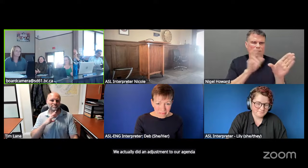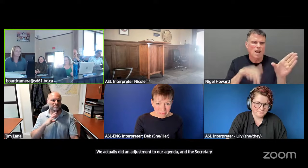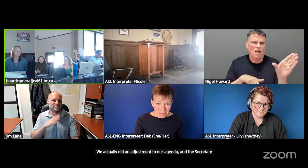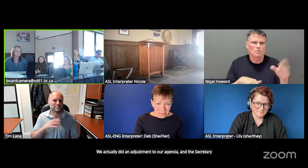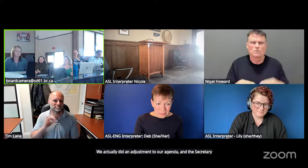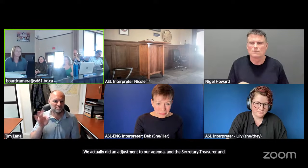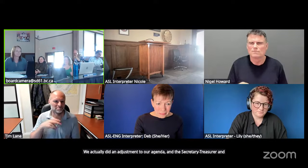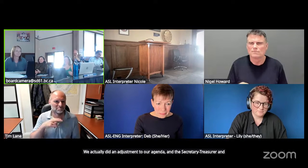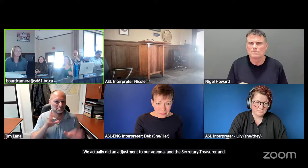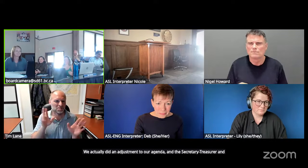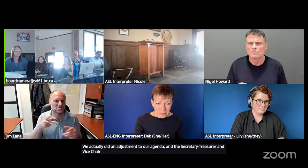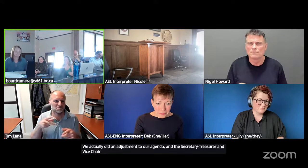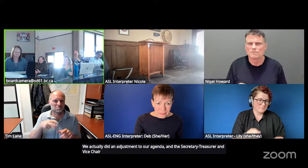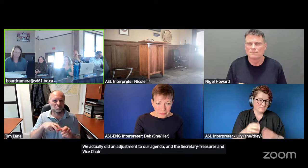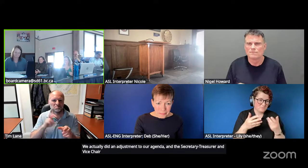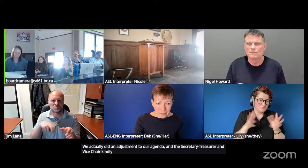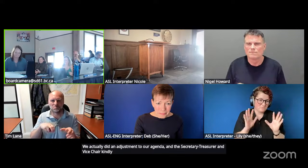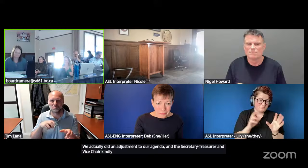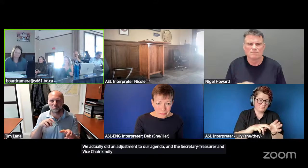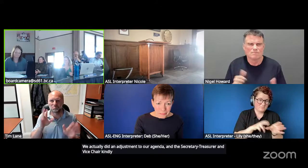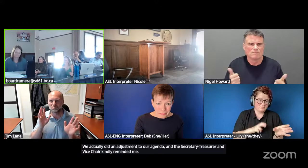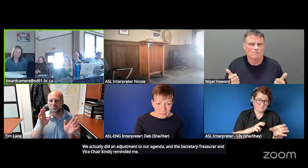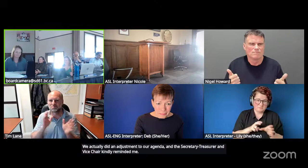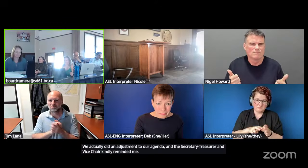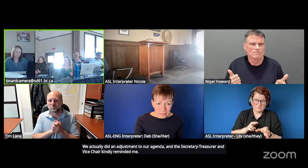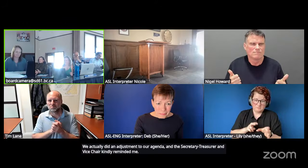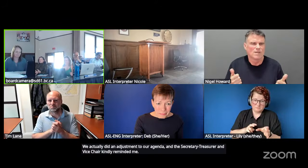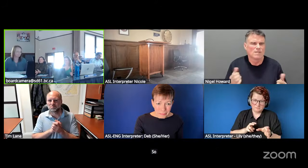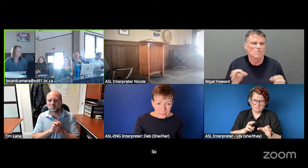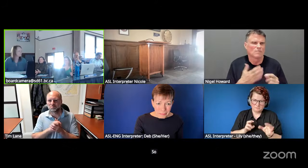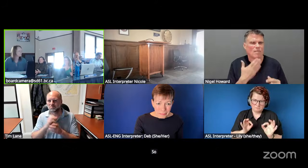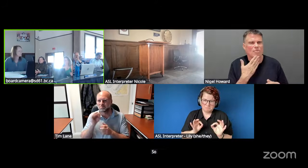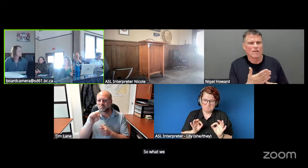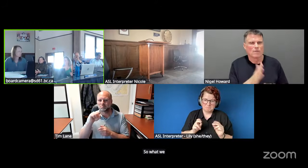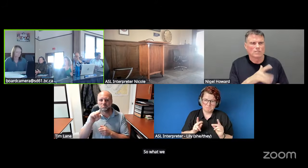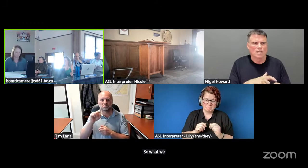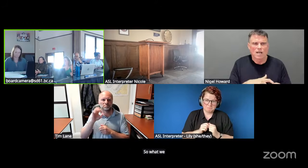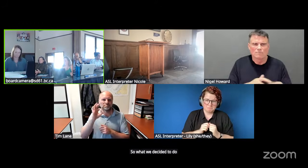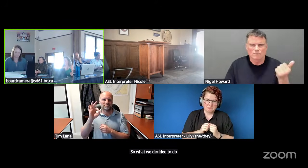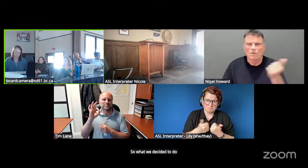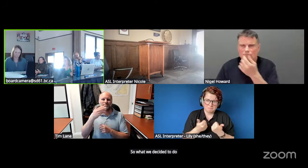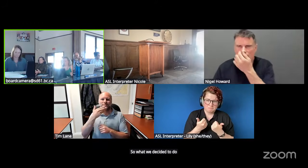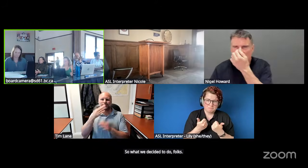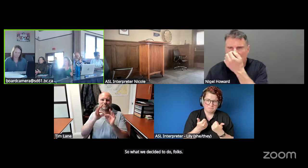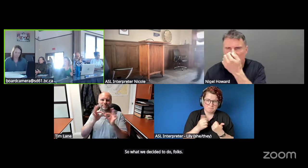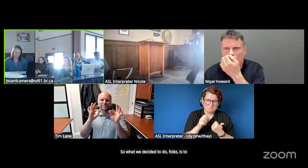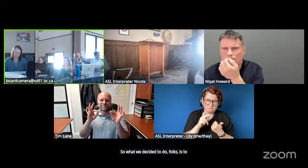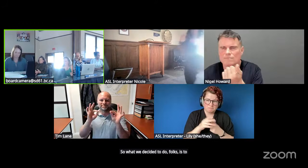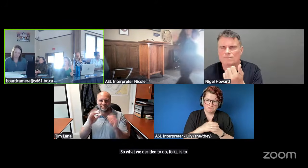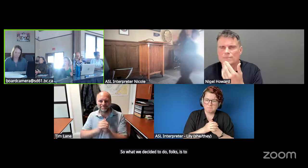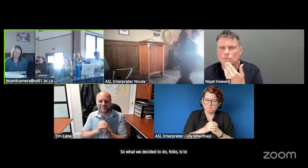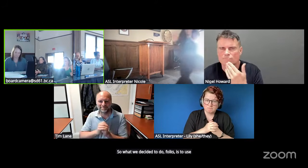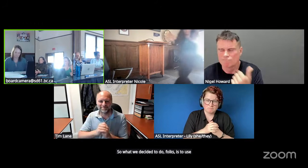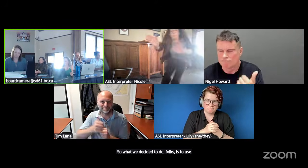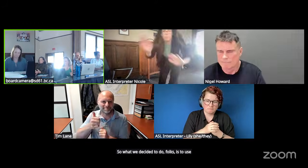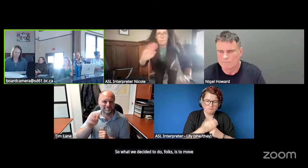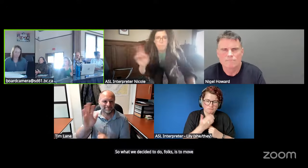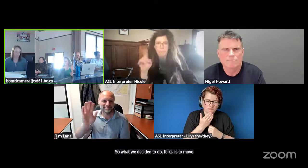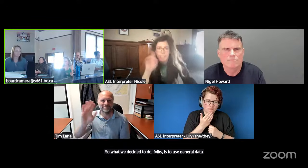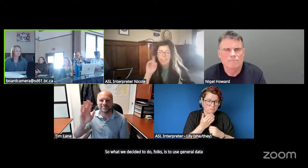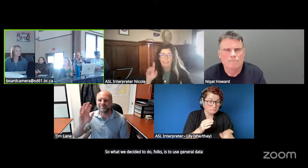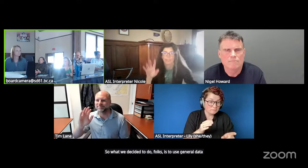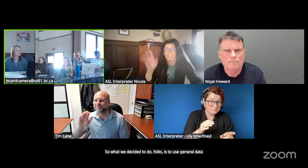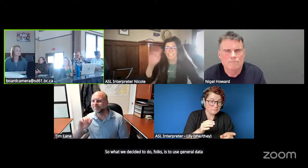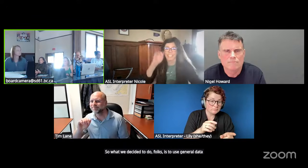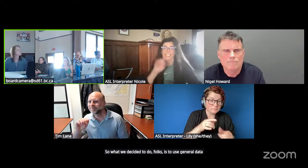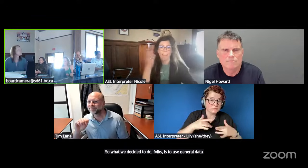Vice Chair kindly reminded me. So what we decided to do, folks, is to move an agenda item that is a